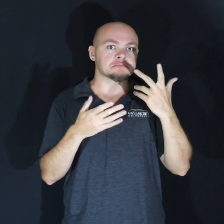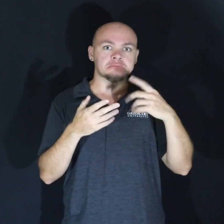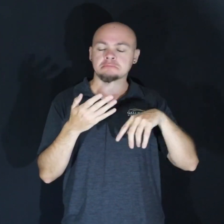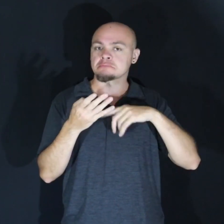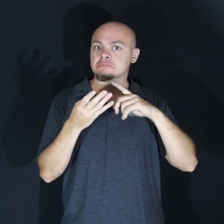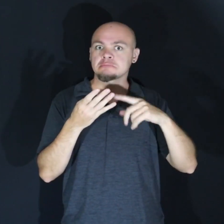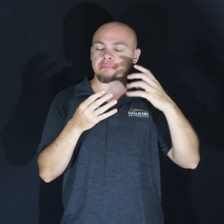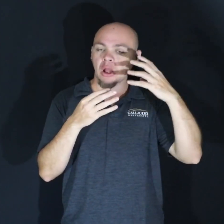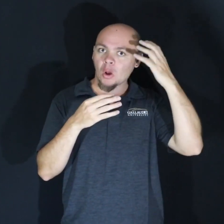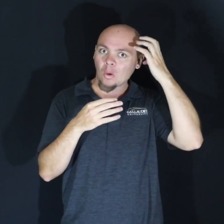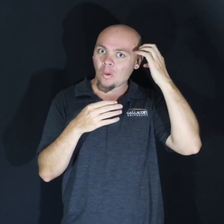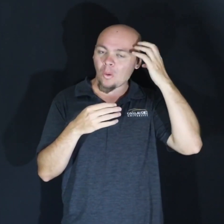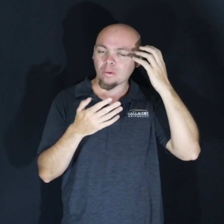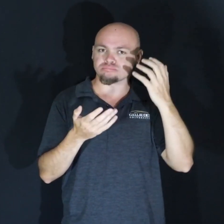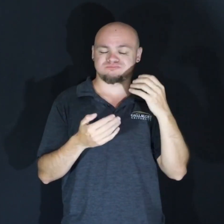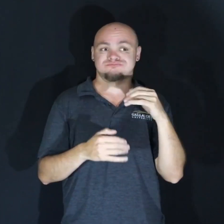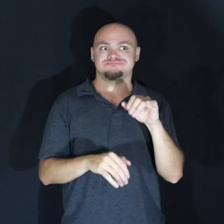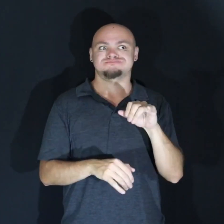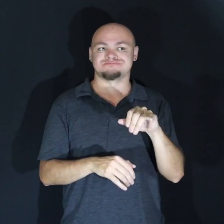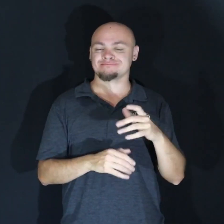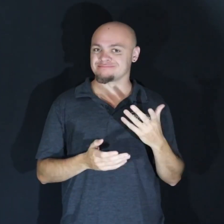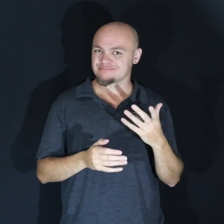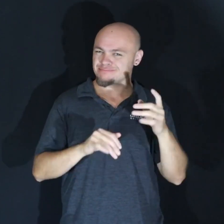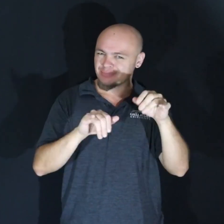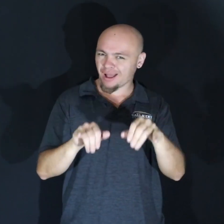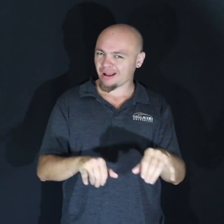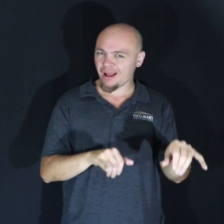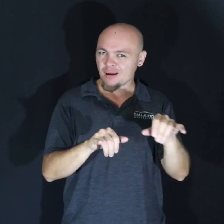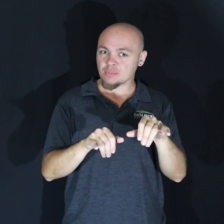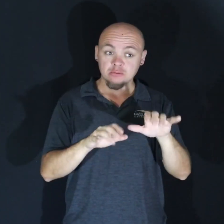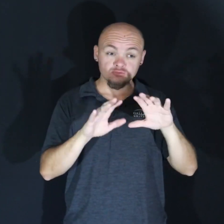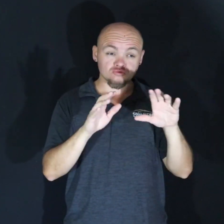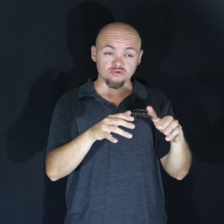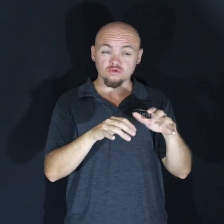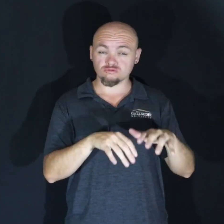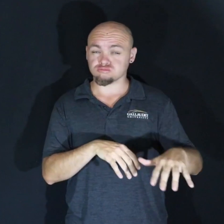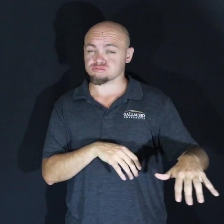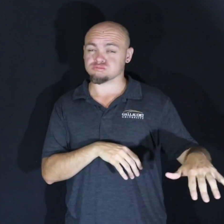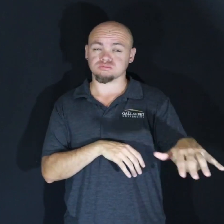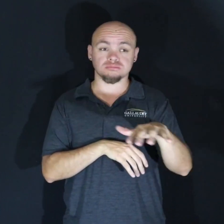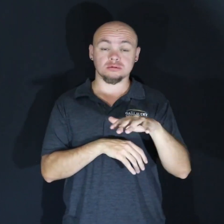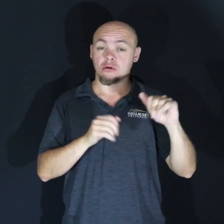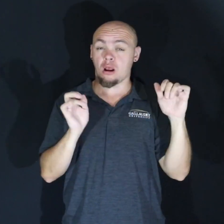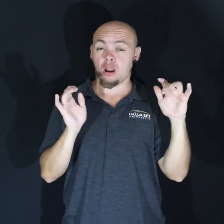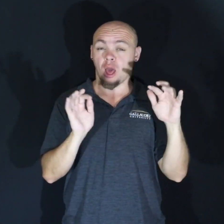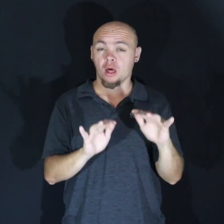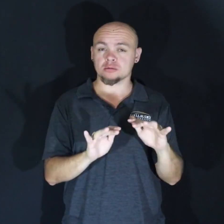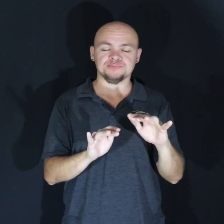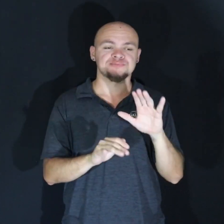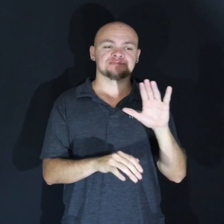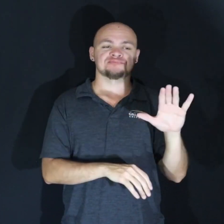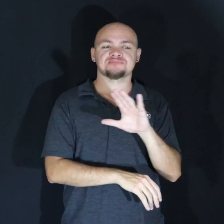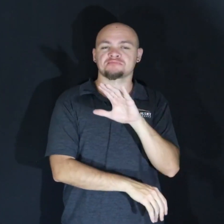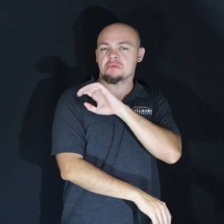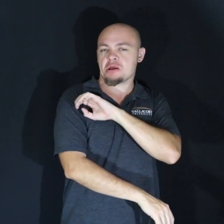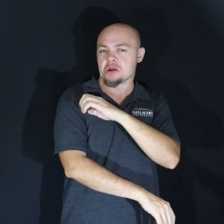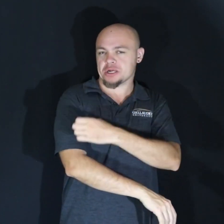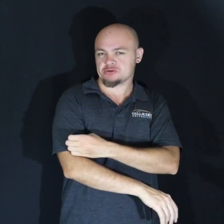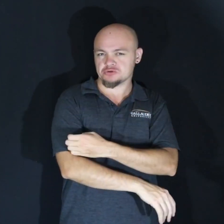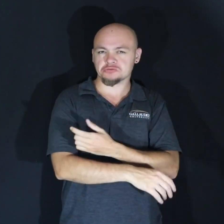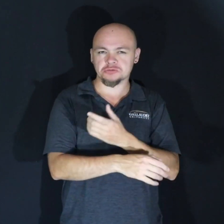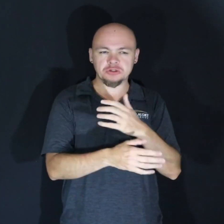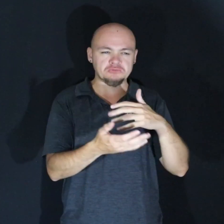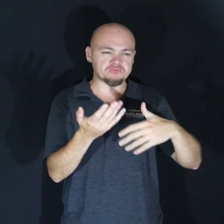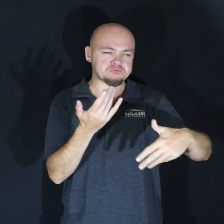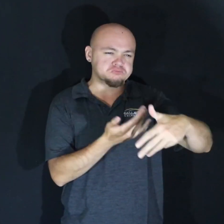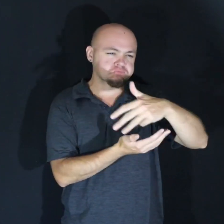ask. One thing that's common about all the groups that come in is the energy that's created during the